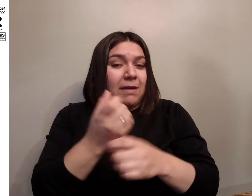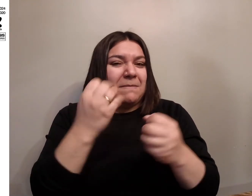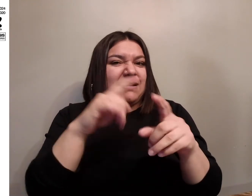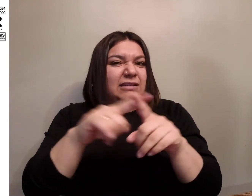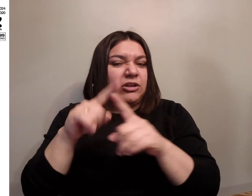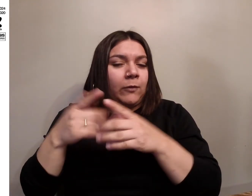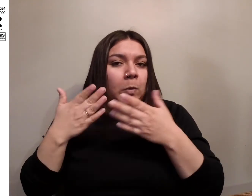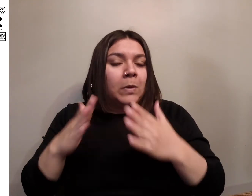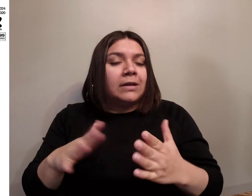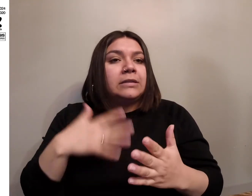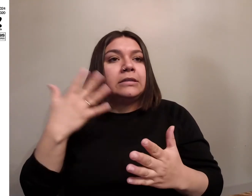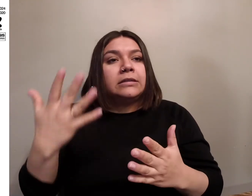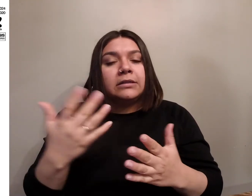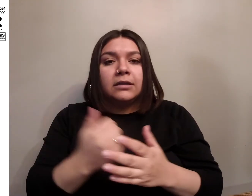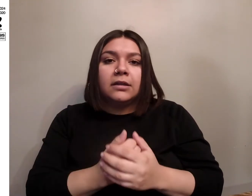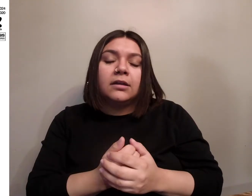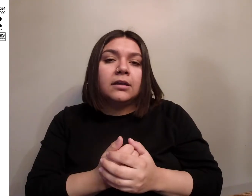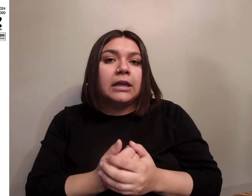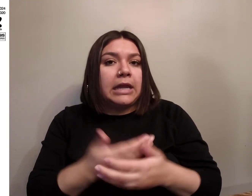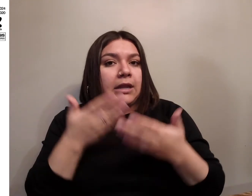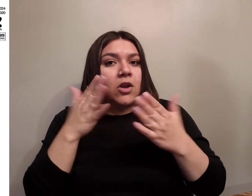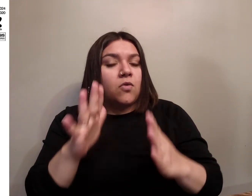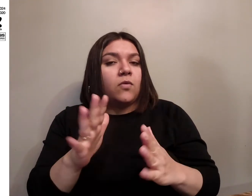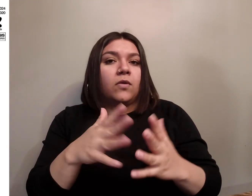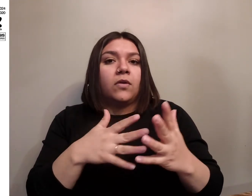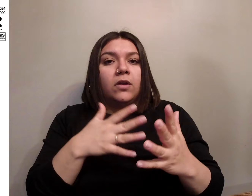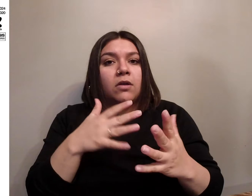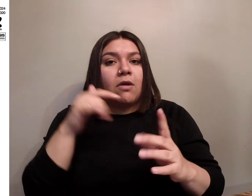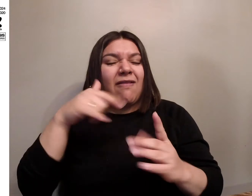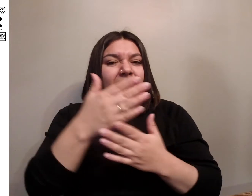it's all interconnected in ways that are,